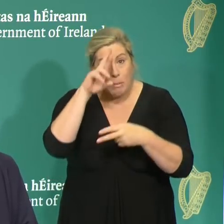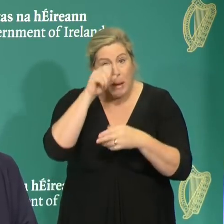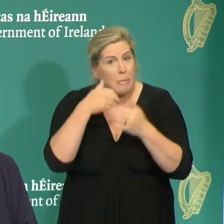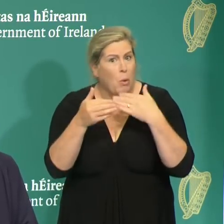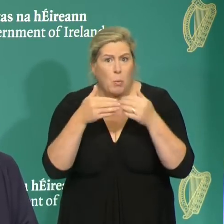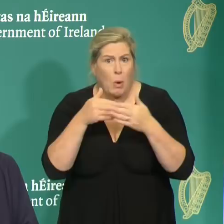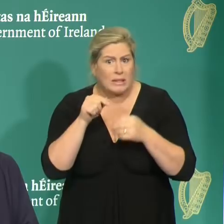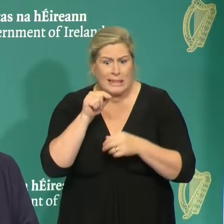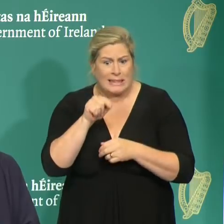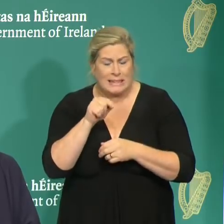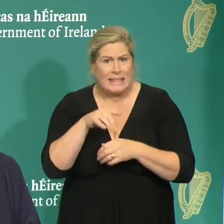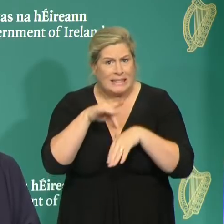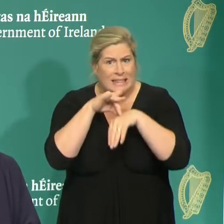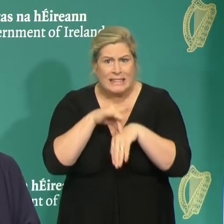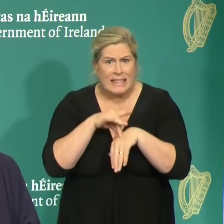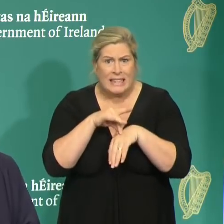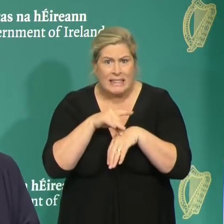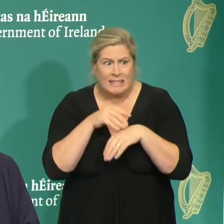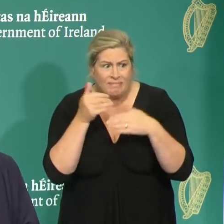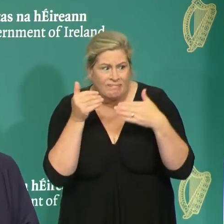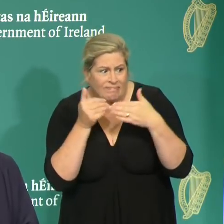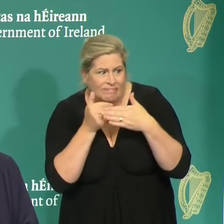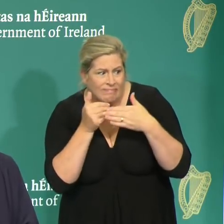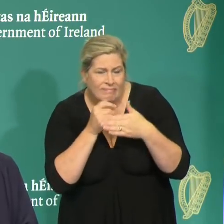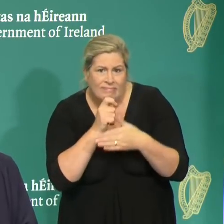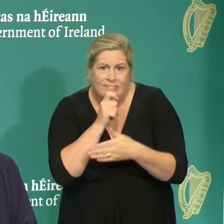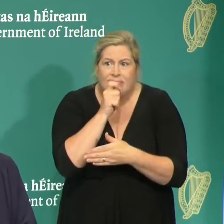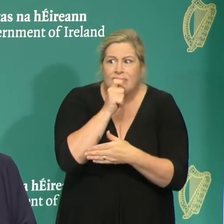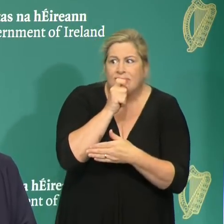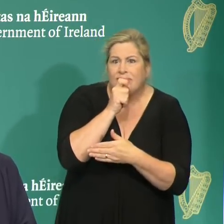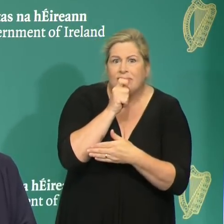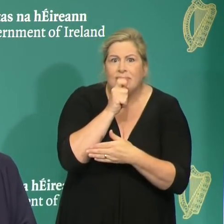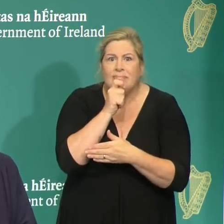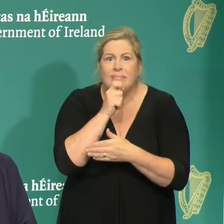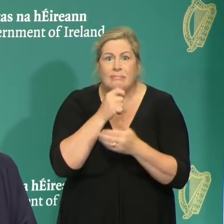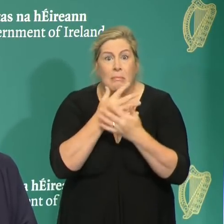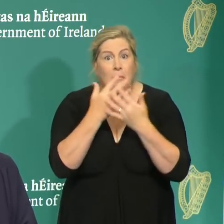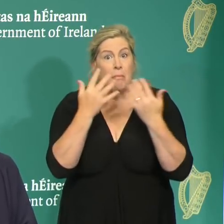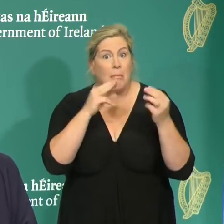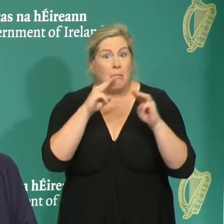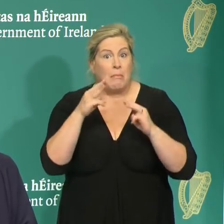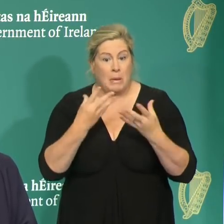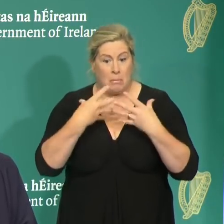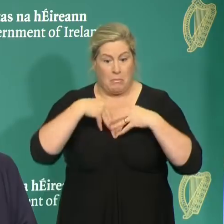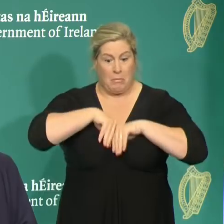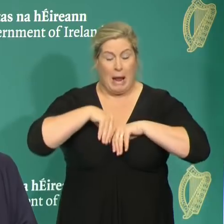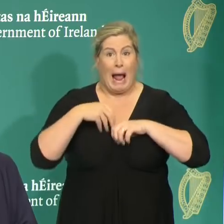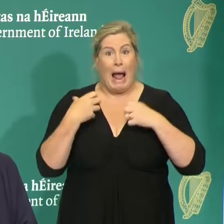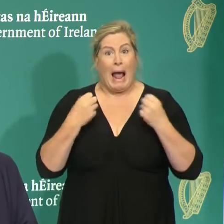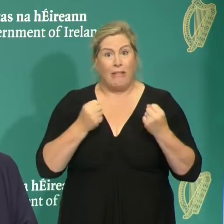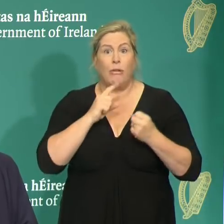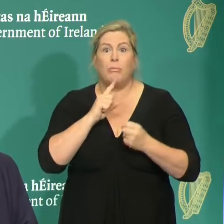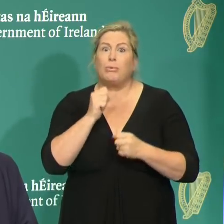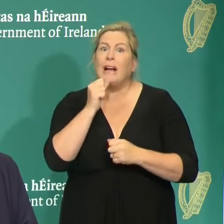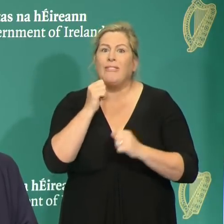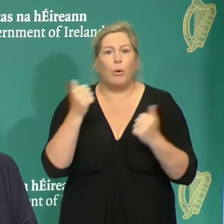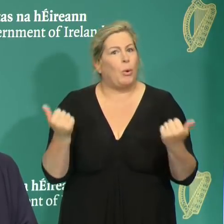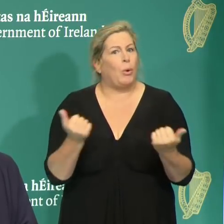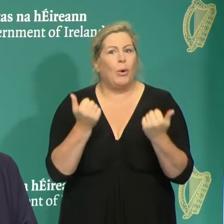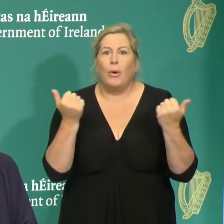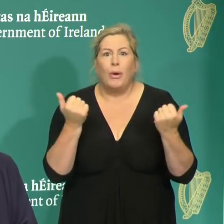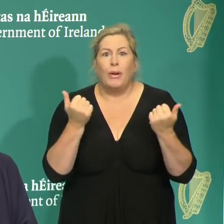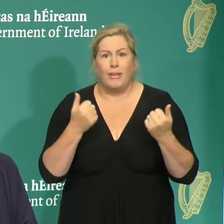disease is. Many people are asymptomatic. They don't feel unwell, they don't look